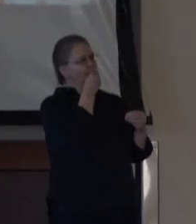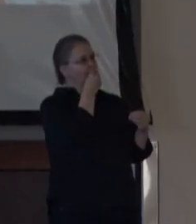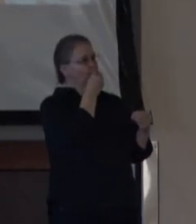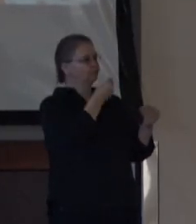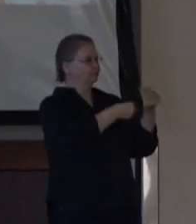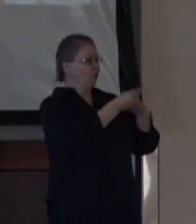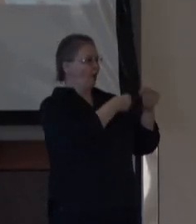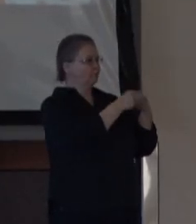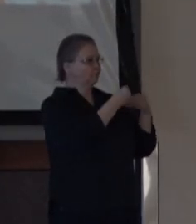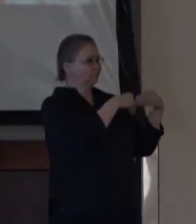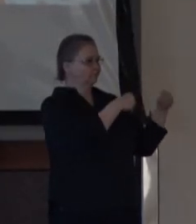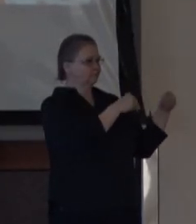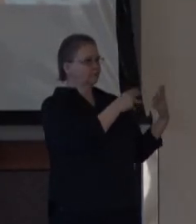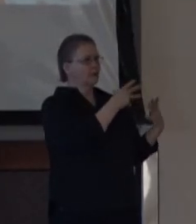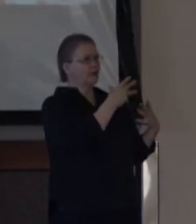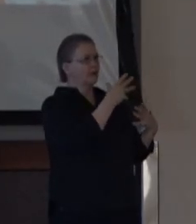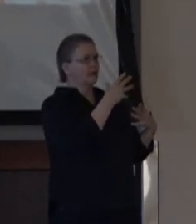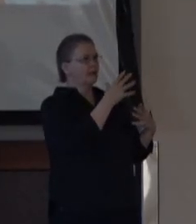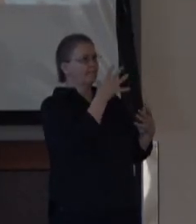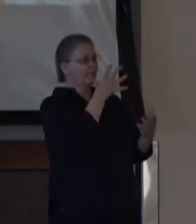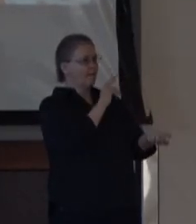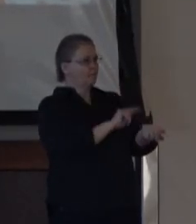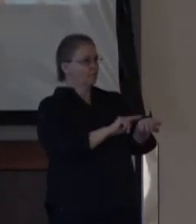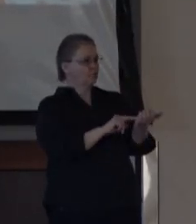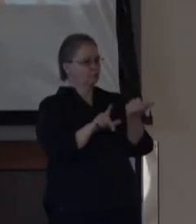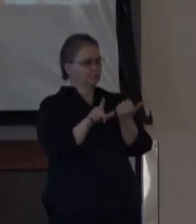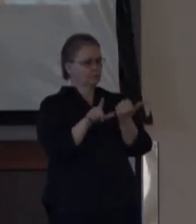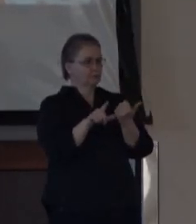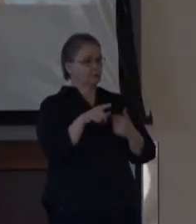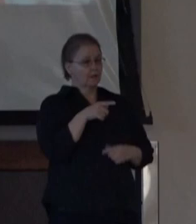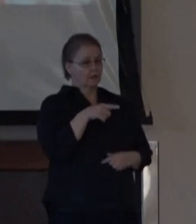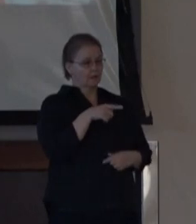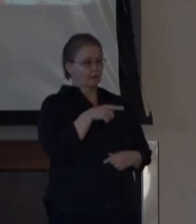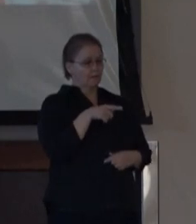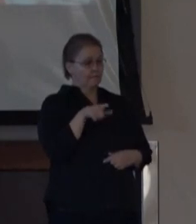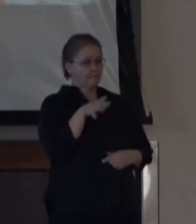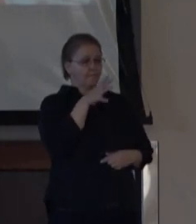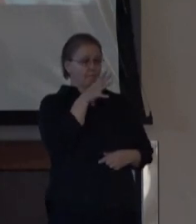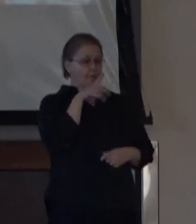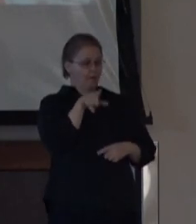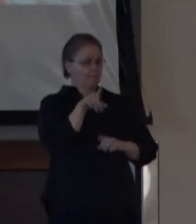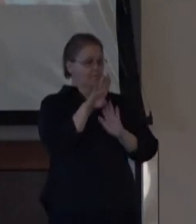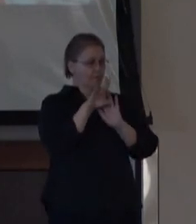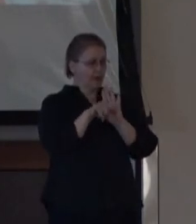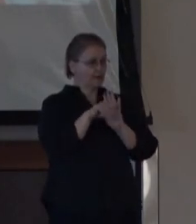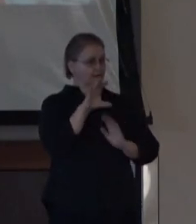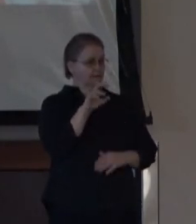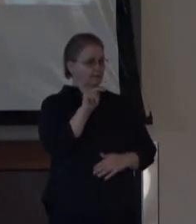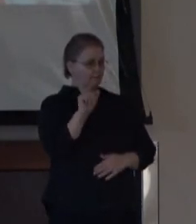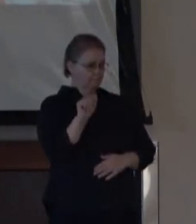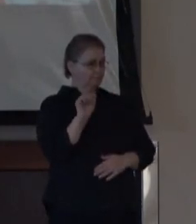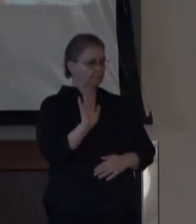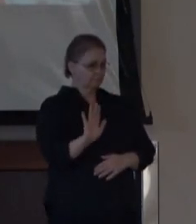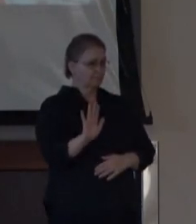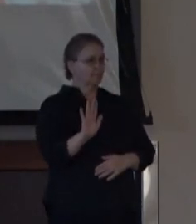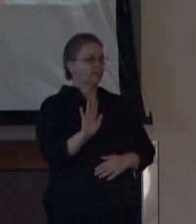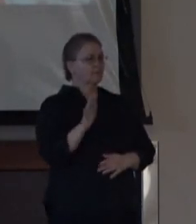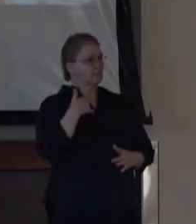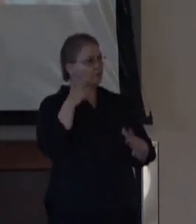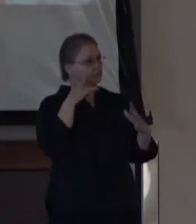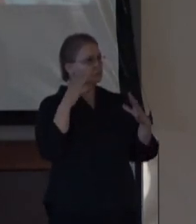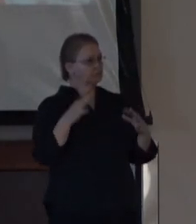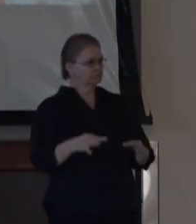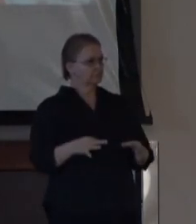food processing, and my mom was a nurse's assistant, and because of my mom's background as a CNA, I decided